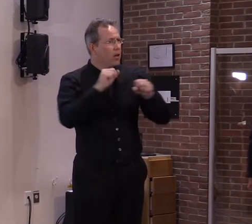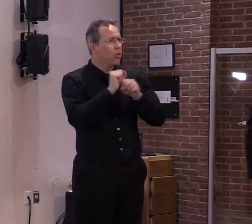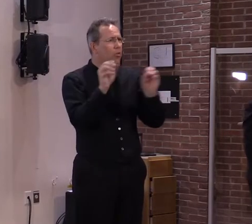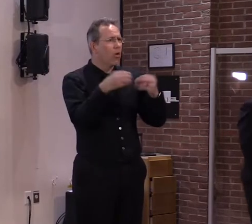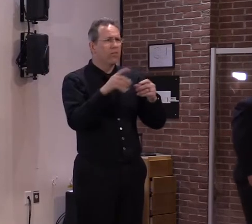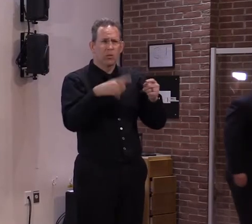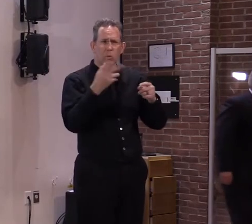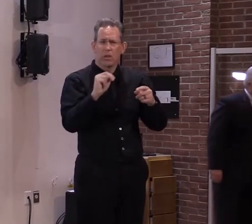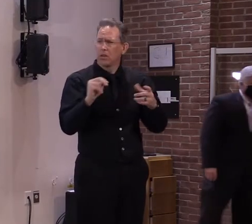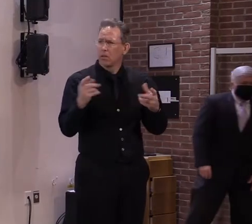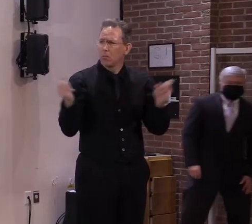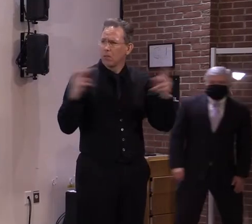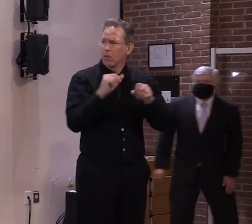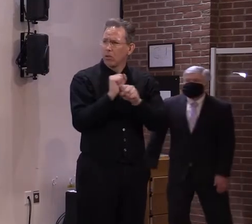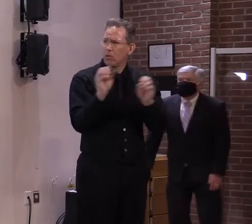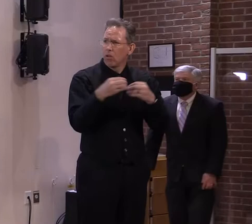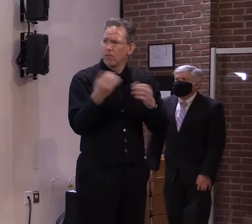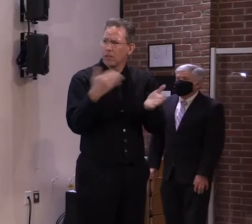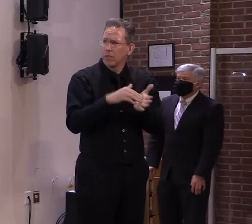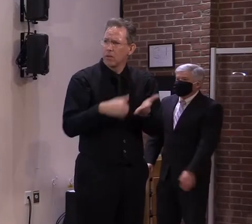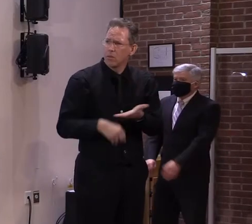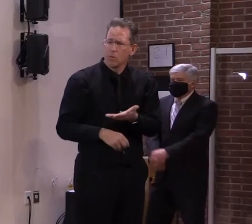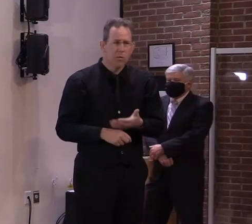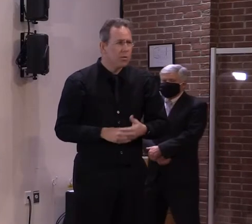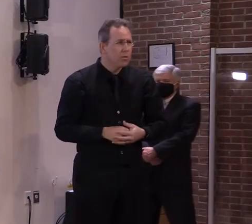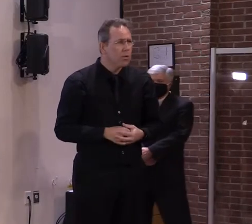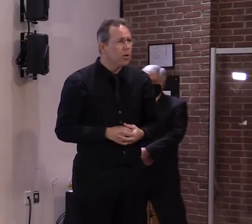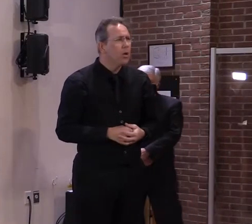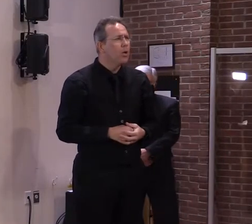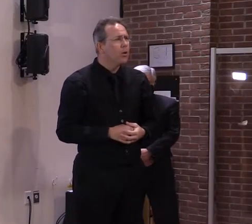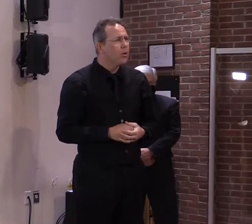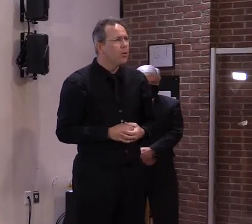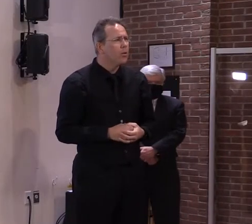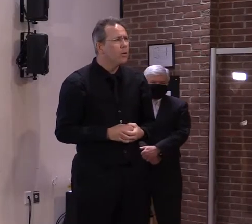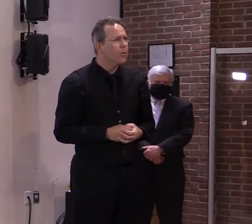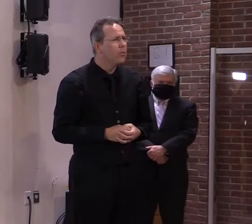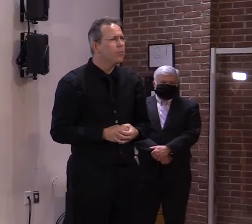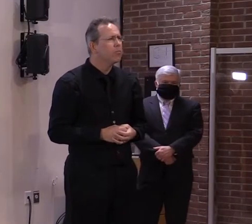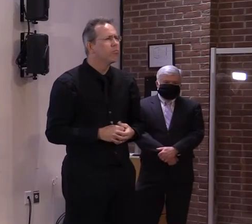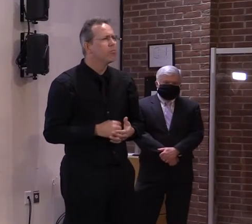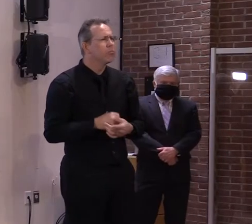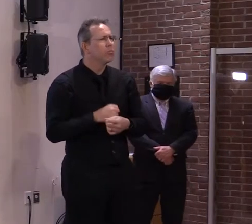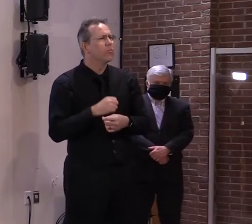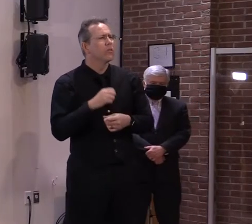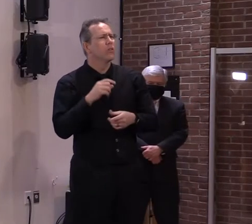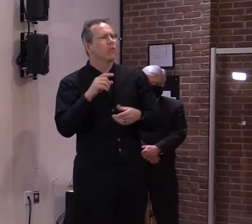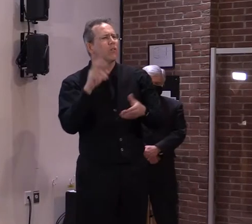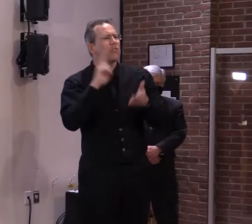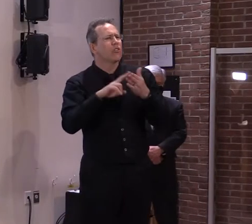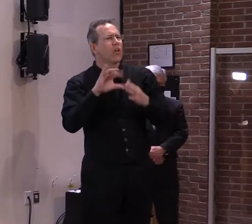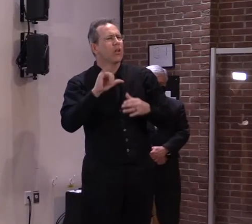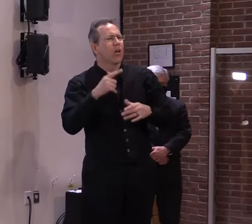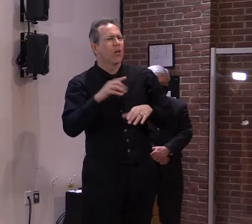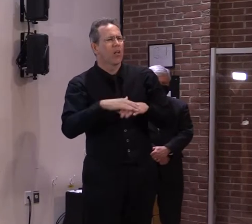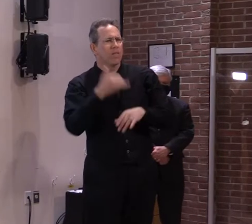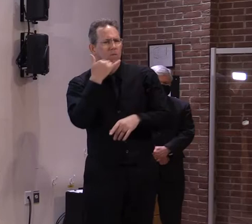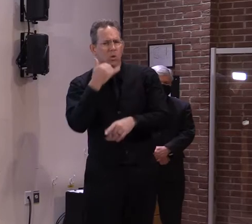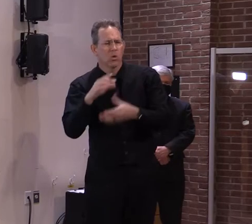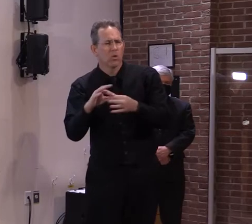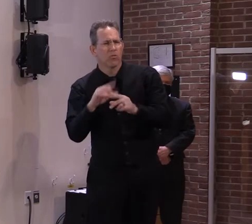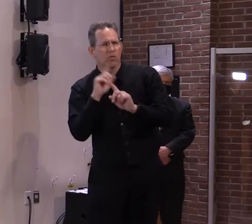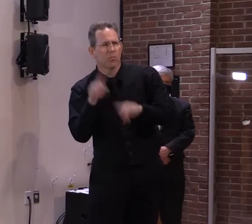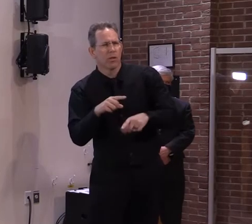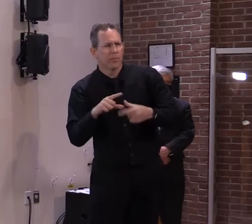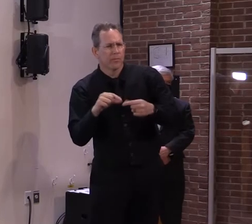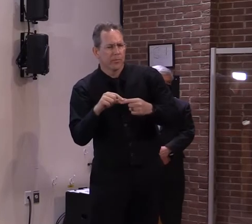I might be able to answer. I am on the phone, Governor. Thank you, guys. We are pulling together